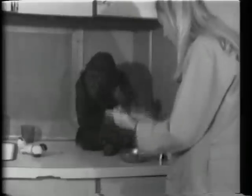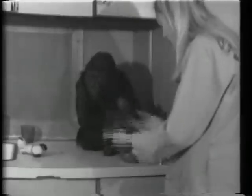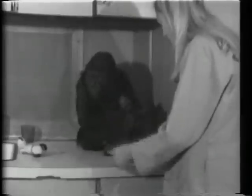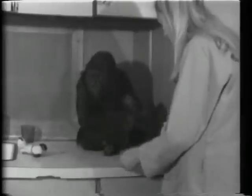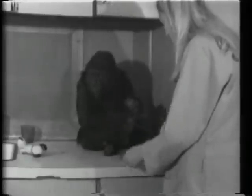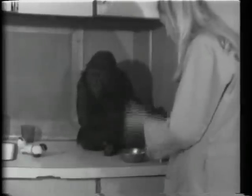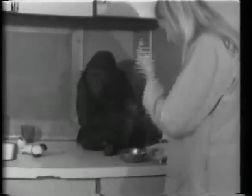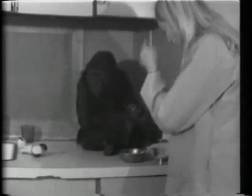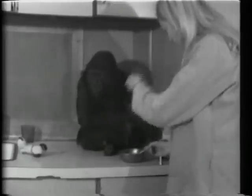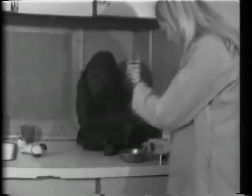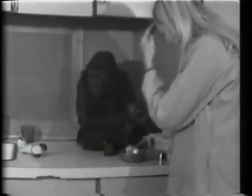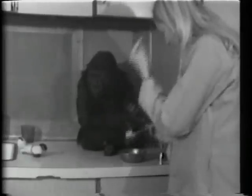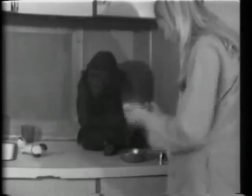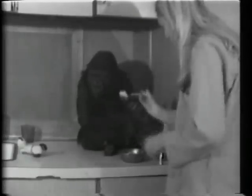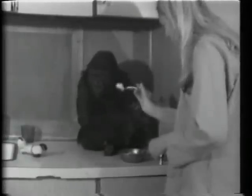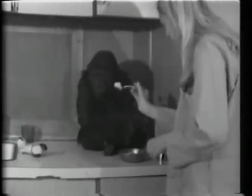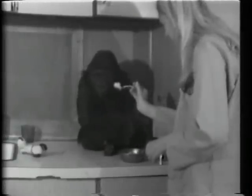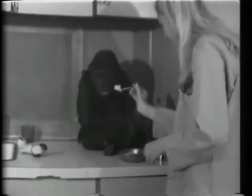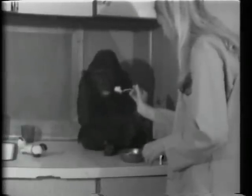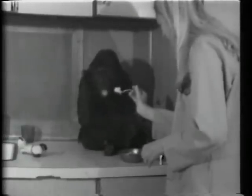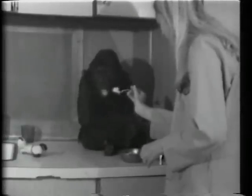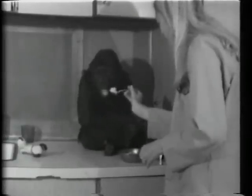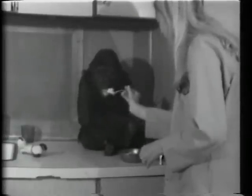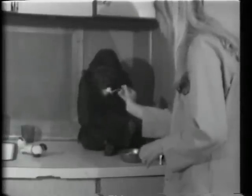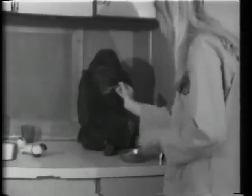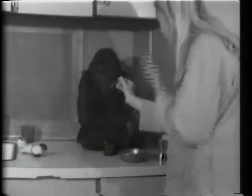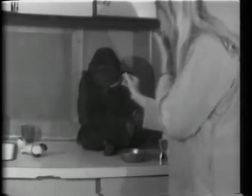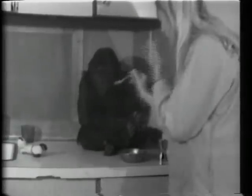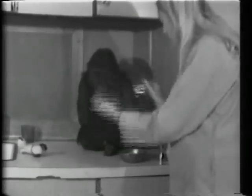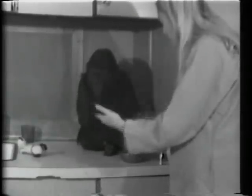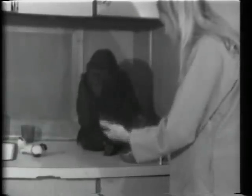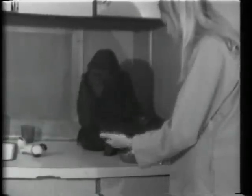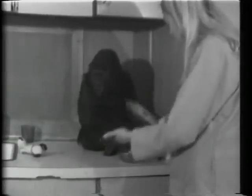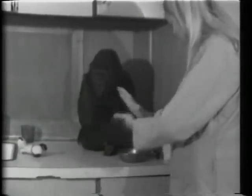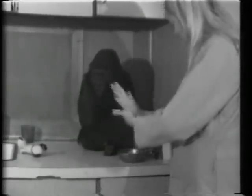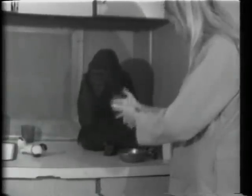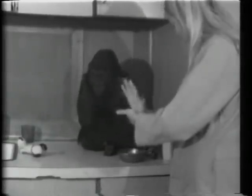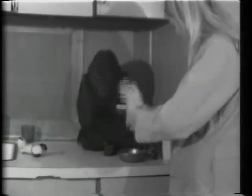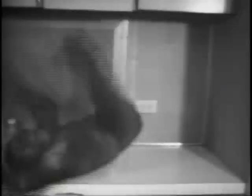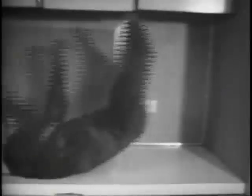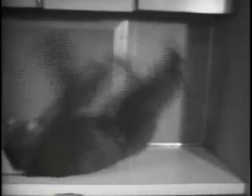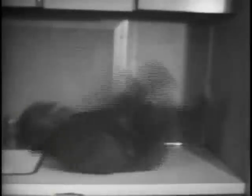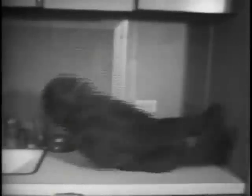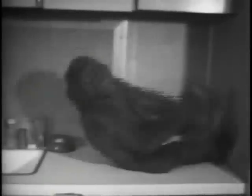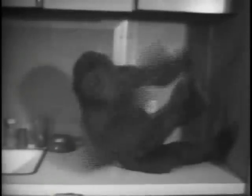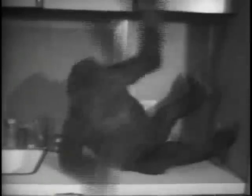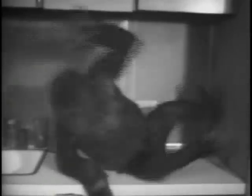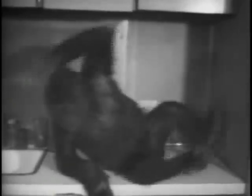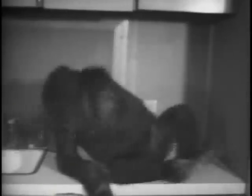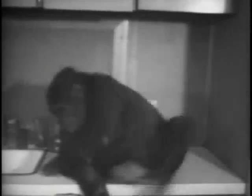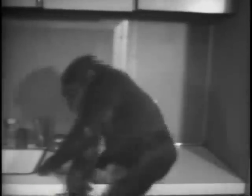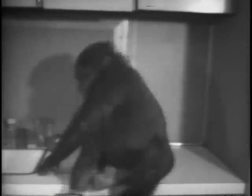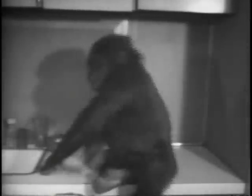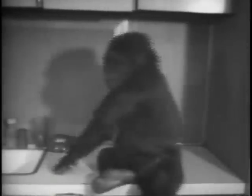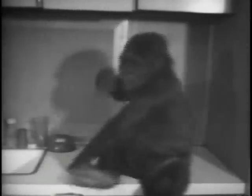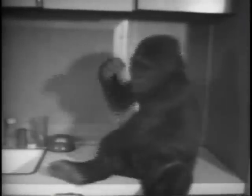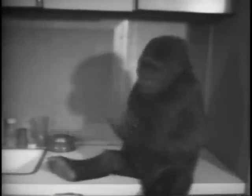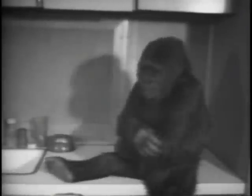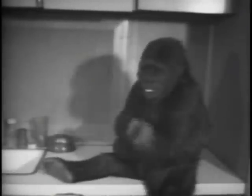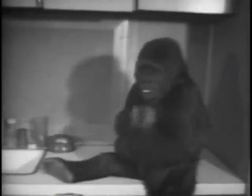Sign Language to a year-old lowland gorilla named COCO. Although it wasn't the first study of primate language abilities, it was the first